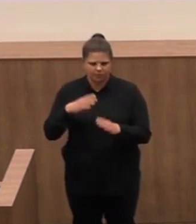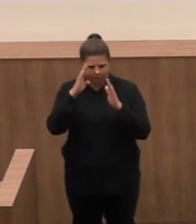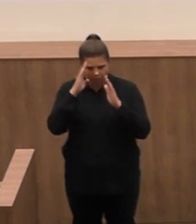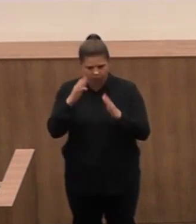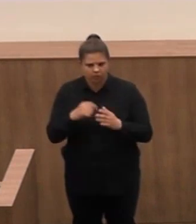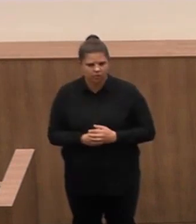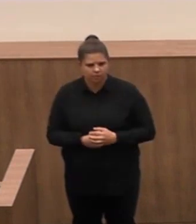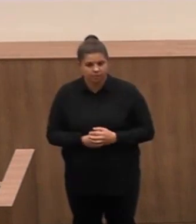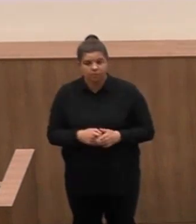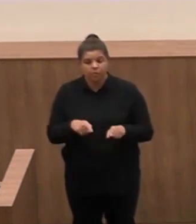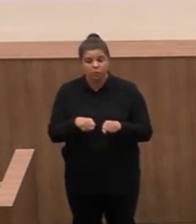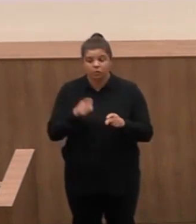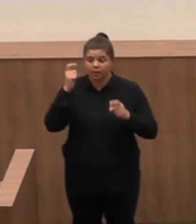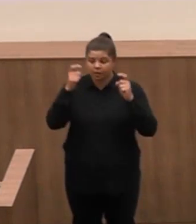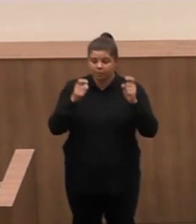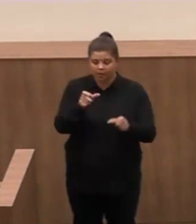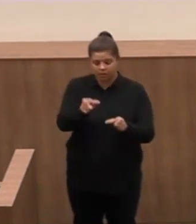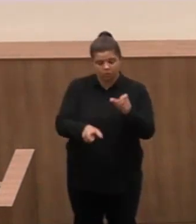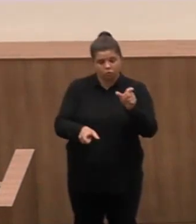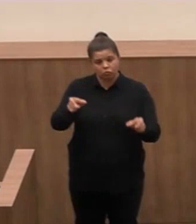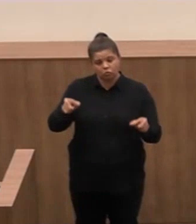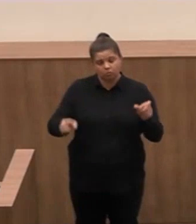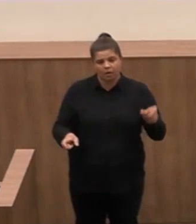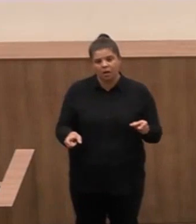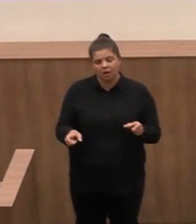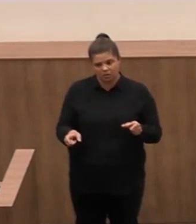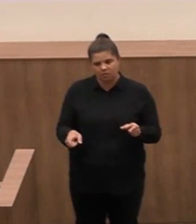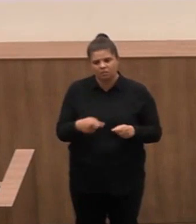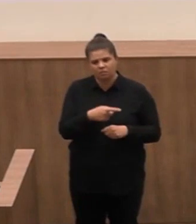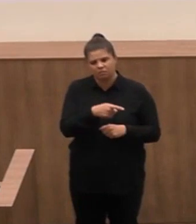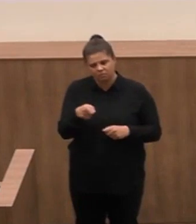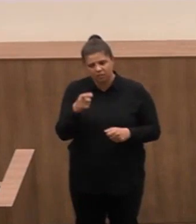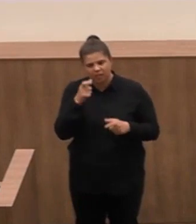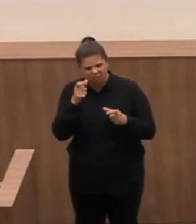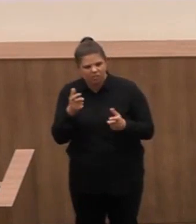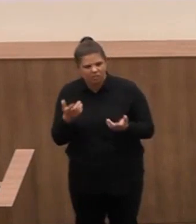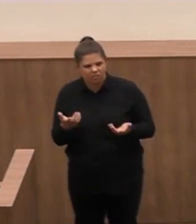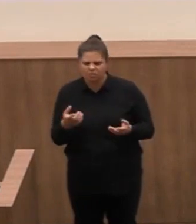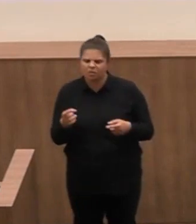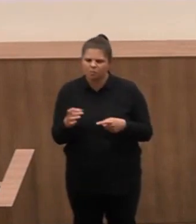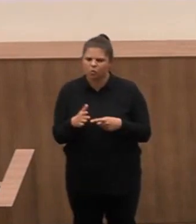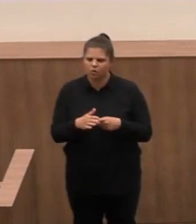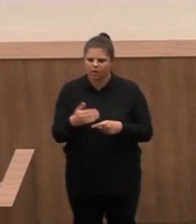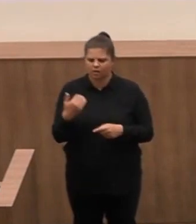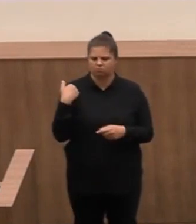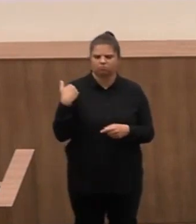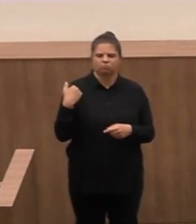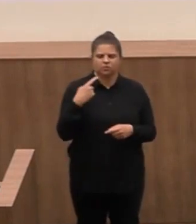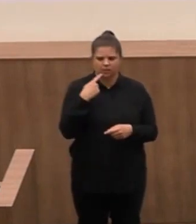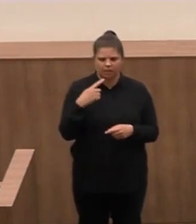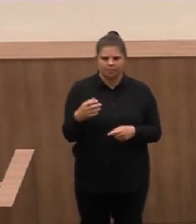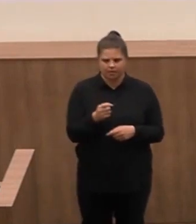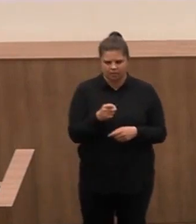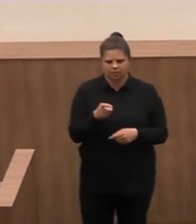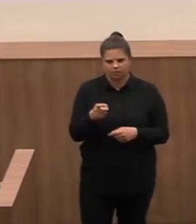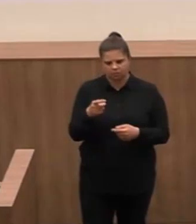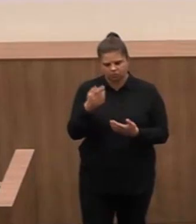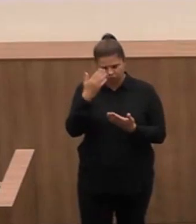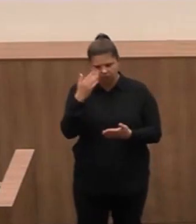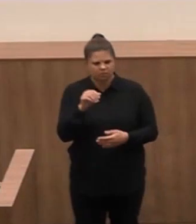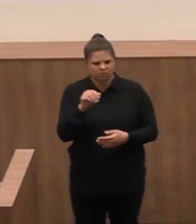vocal consumers and carers who call us to account, and that's really, really, really key. So keep doing that. Thanks,